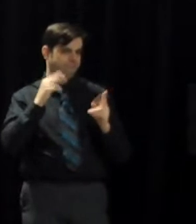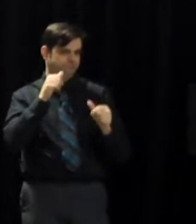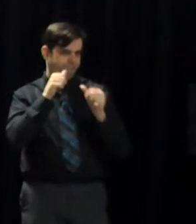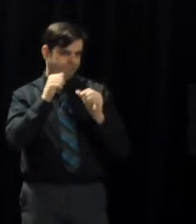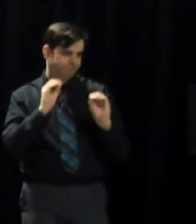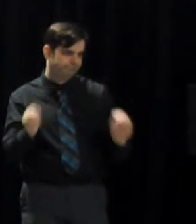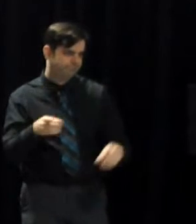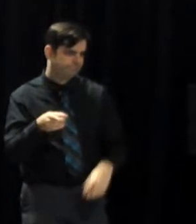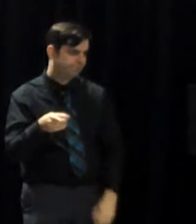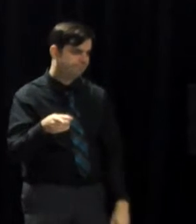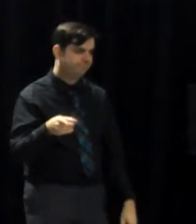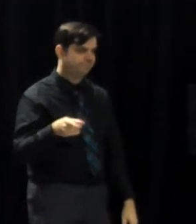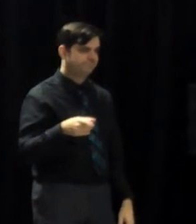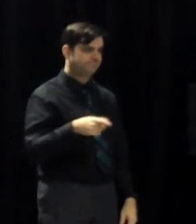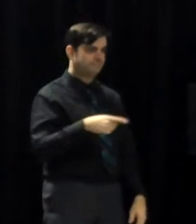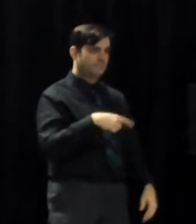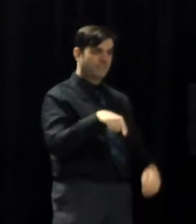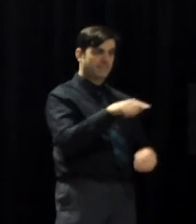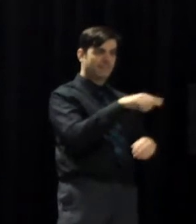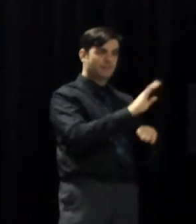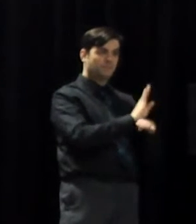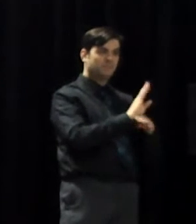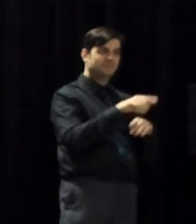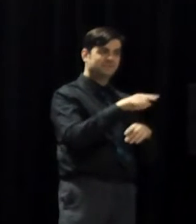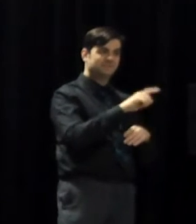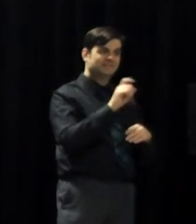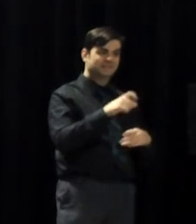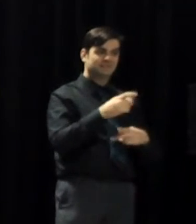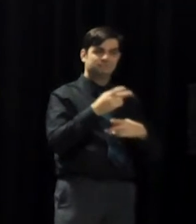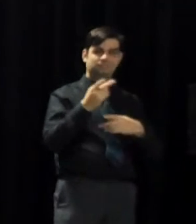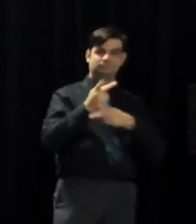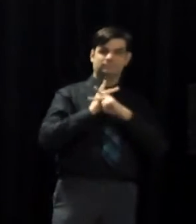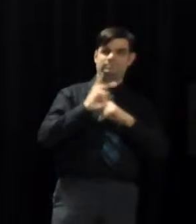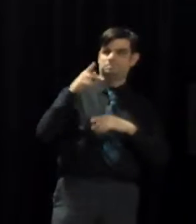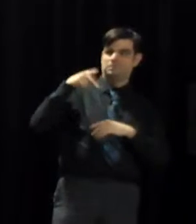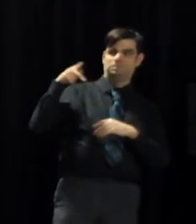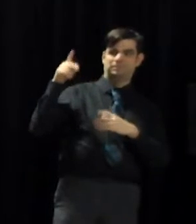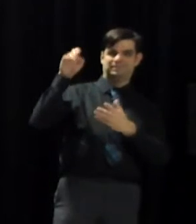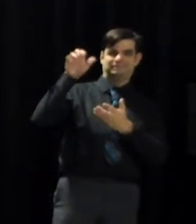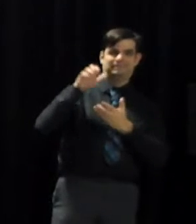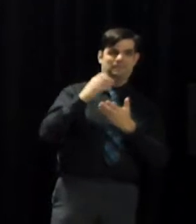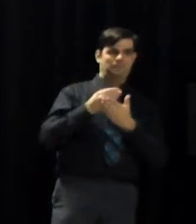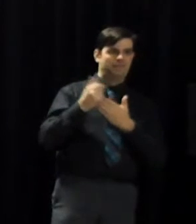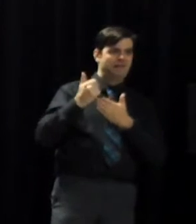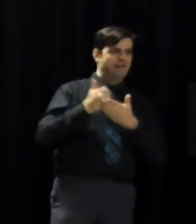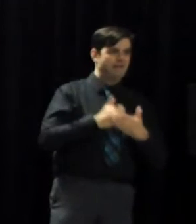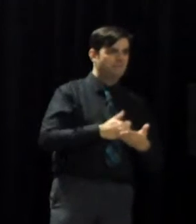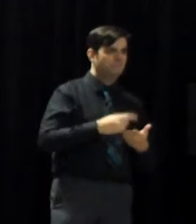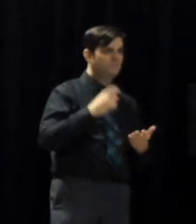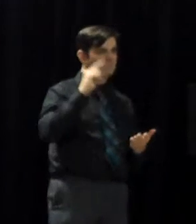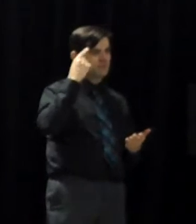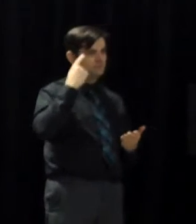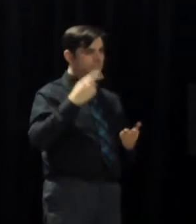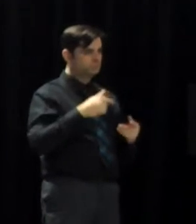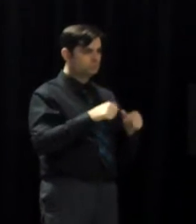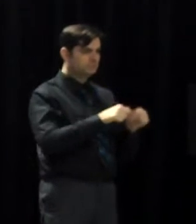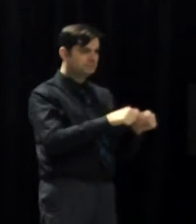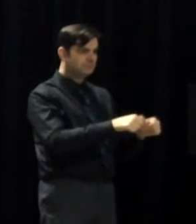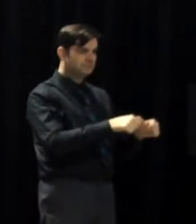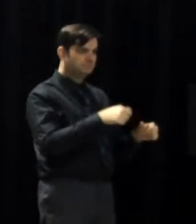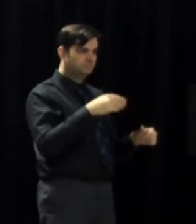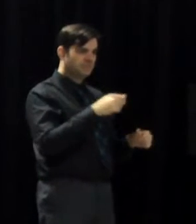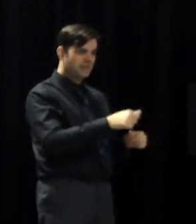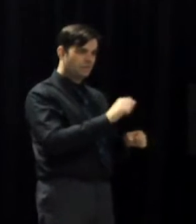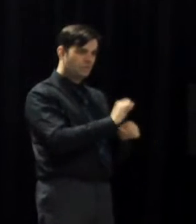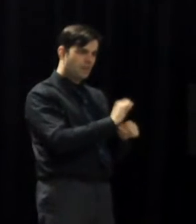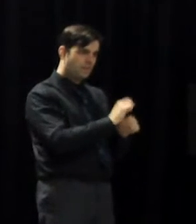government in a bad way to keep their employees going. That will allow them to keep going and do takeout